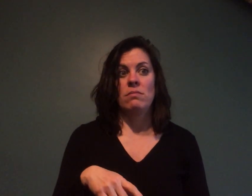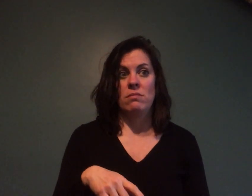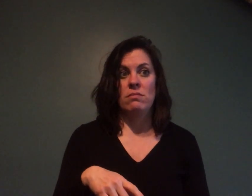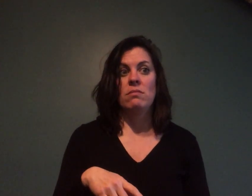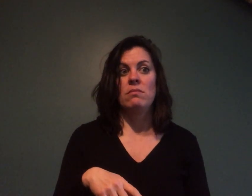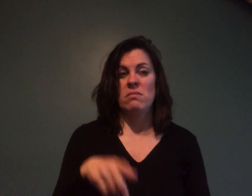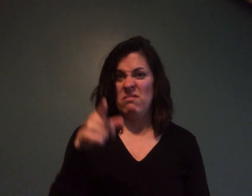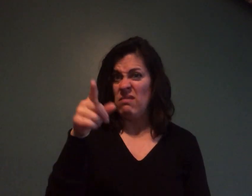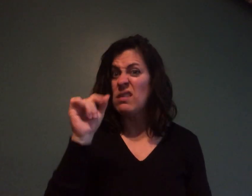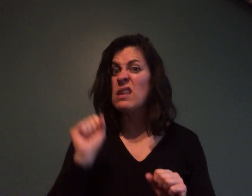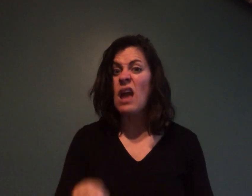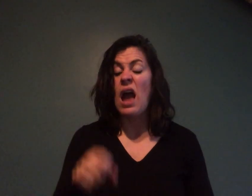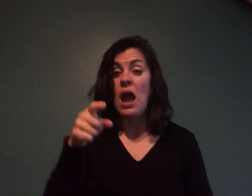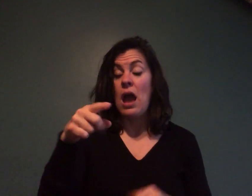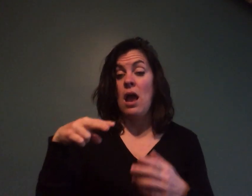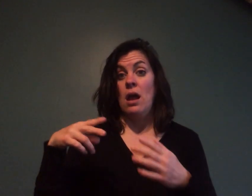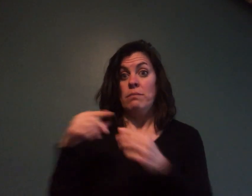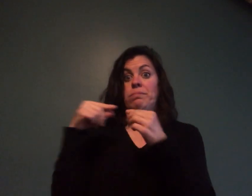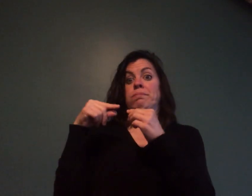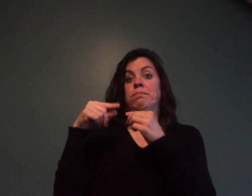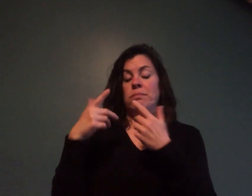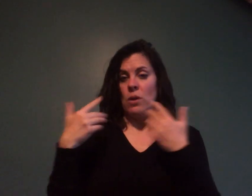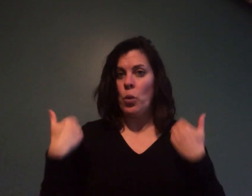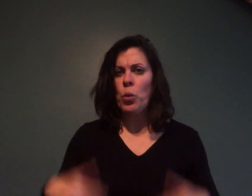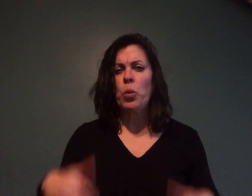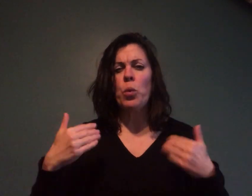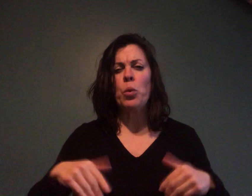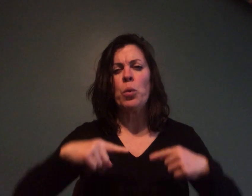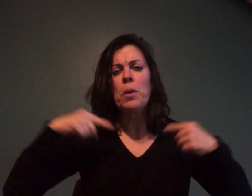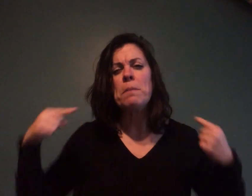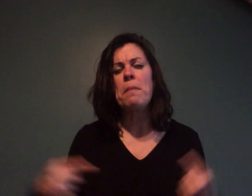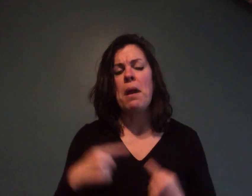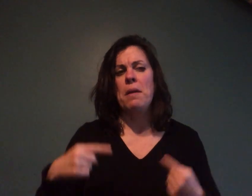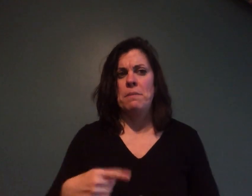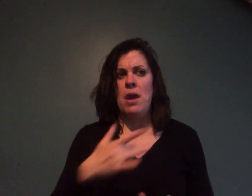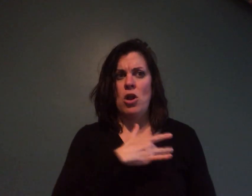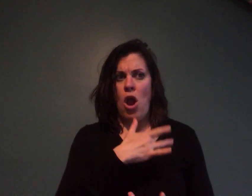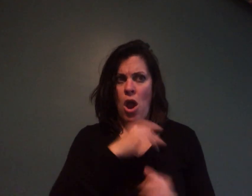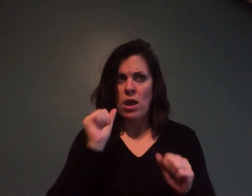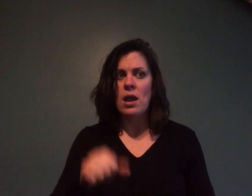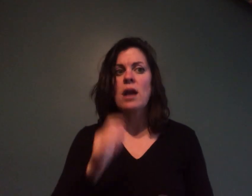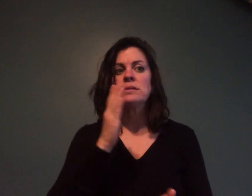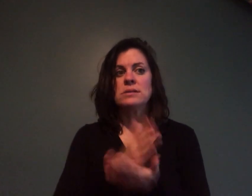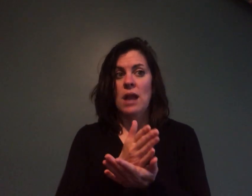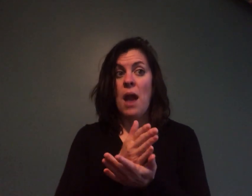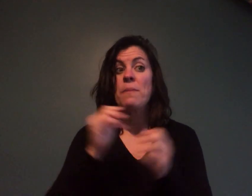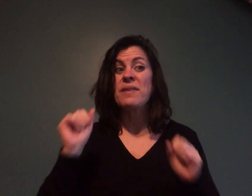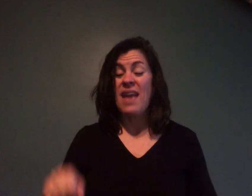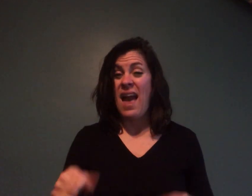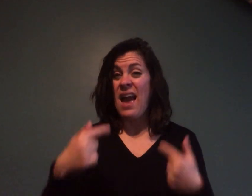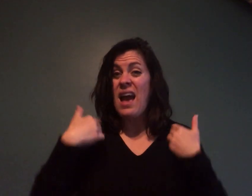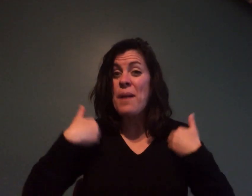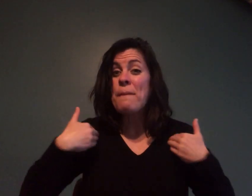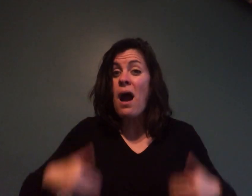Okay. And nerve damage could occur. Wow, look at this. Death may